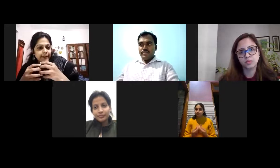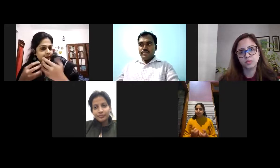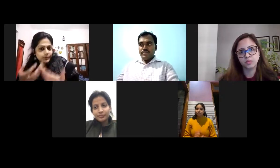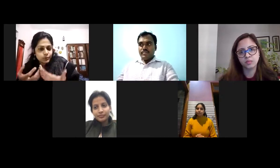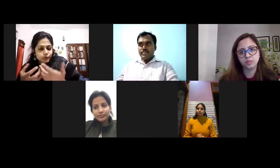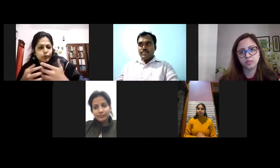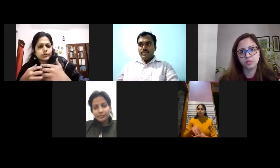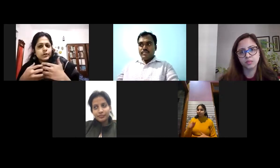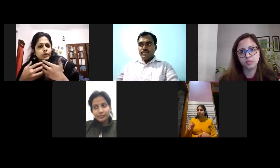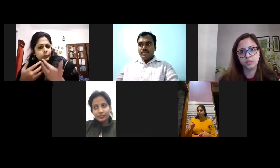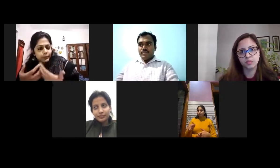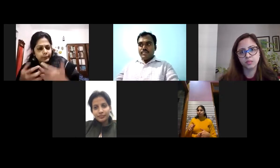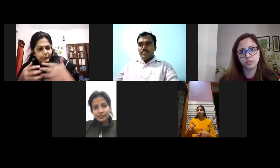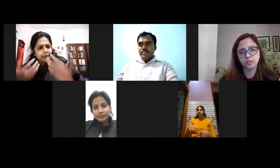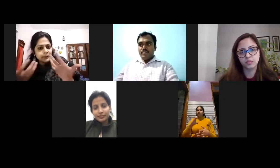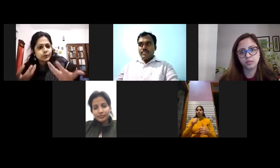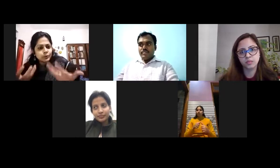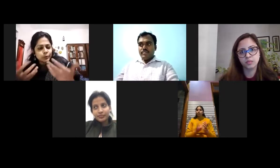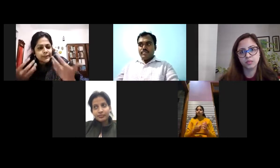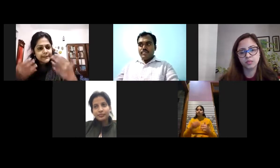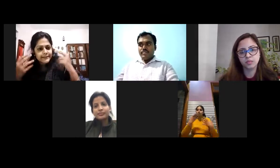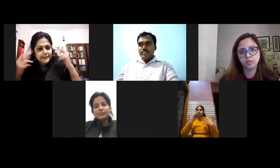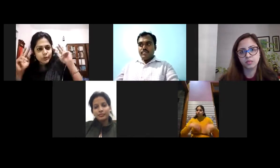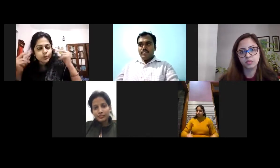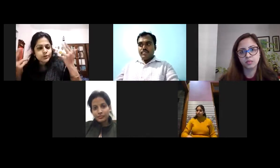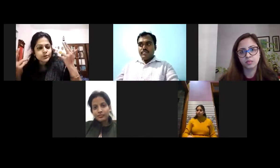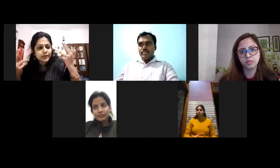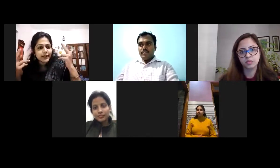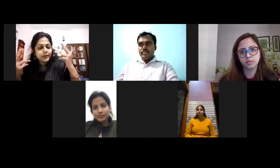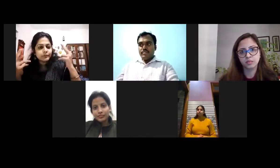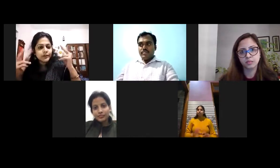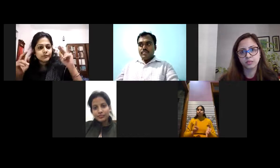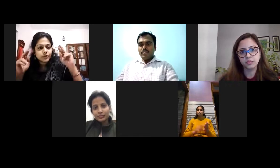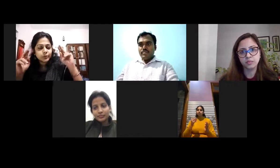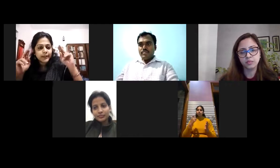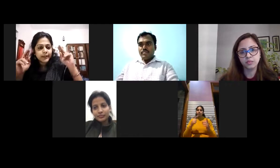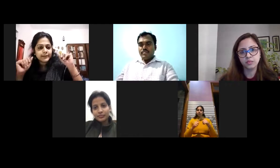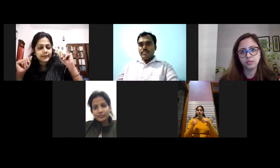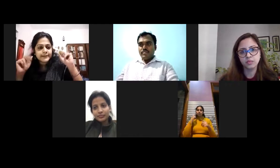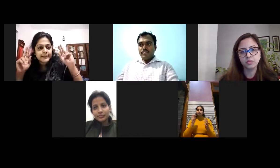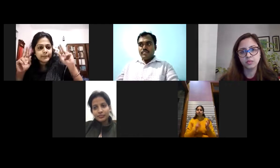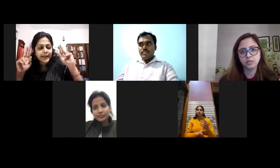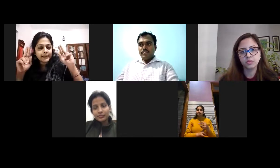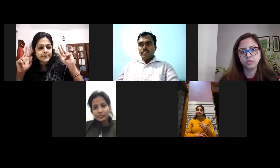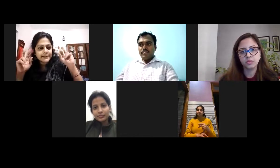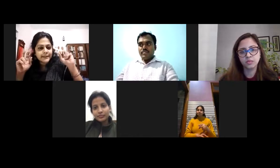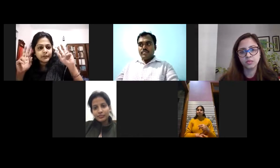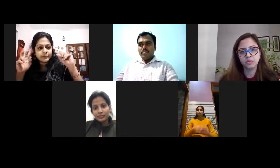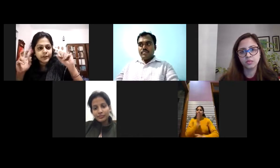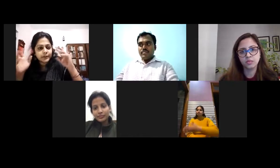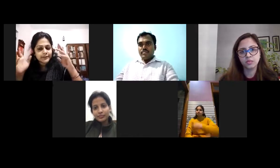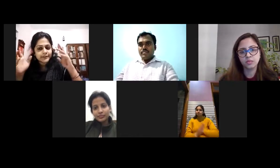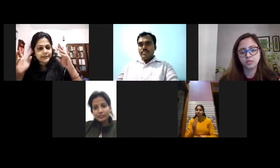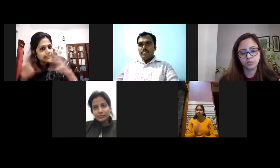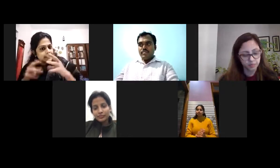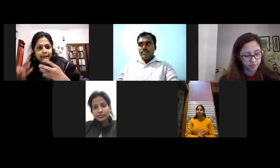a character who's, of course, cruel, playing to in that sense the notions of the kind of ways in which you're looking at, let's say, disabled characters as evil,